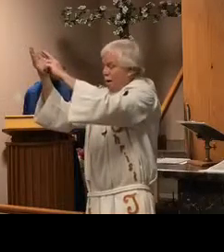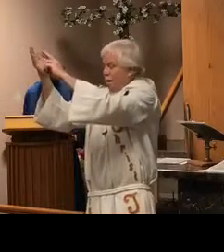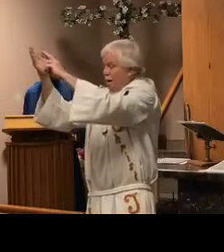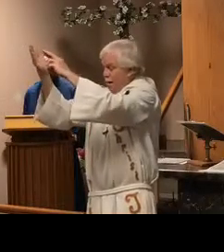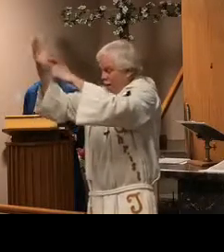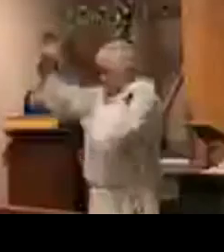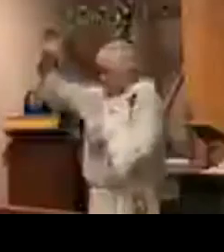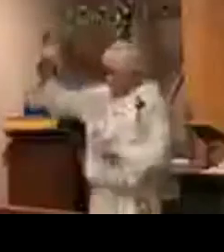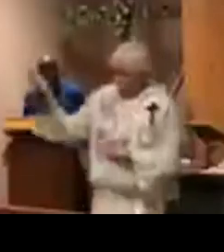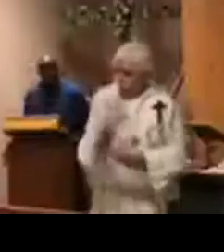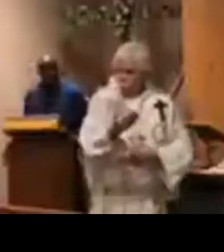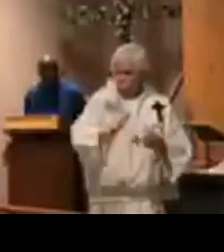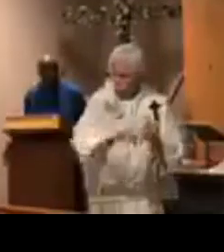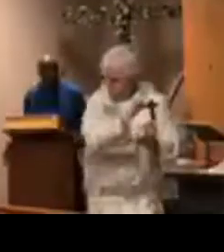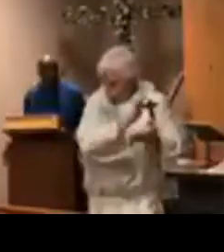Wow.